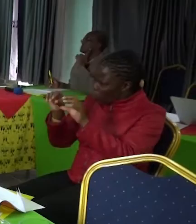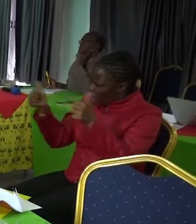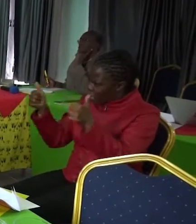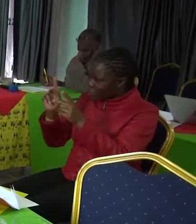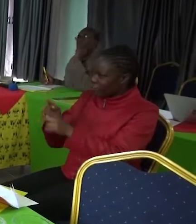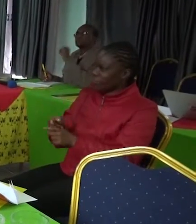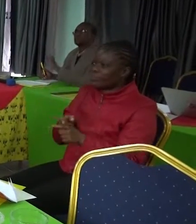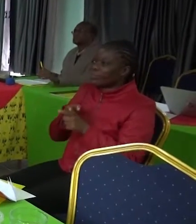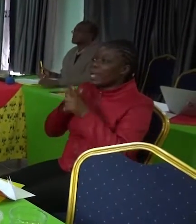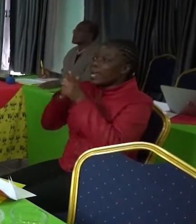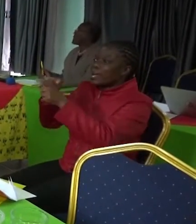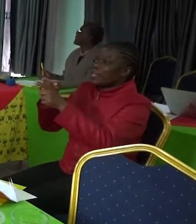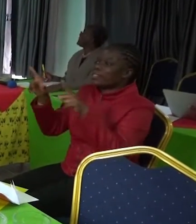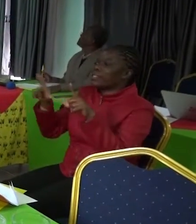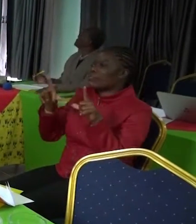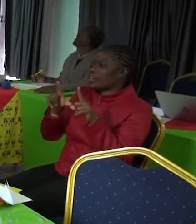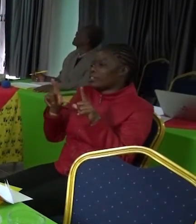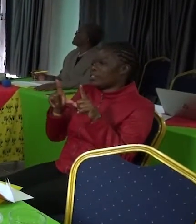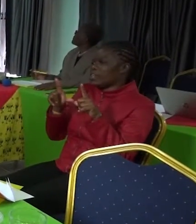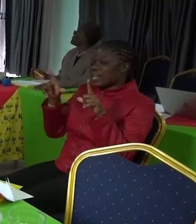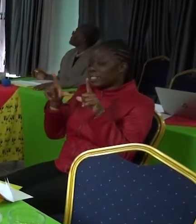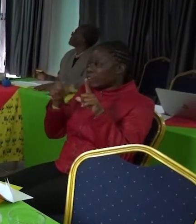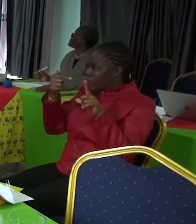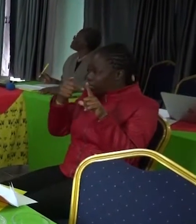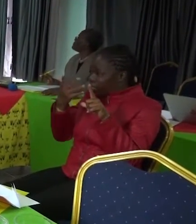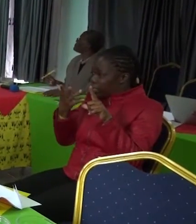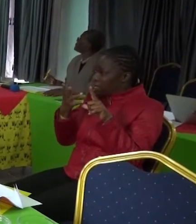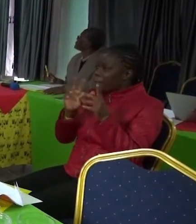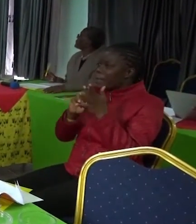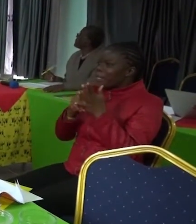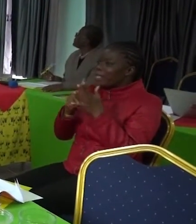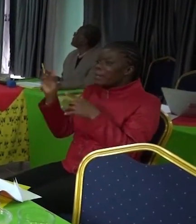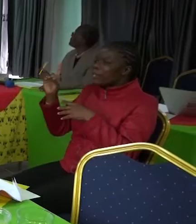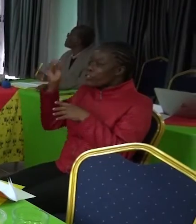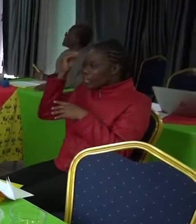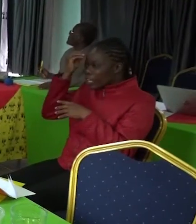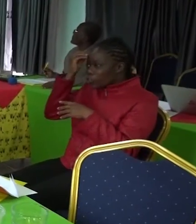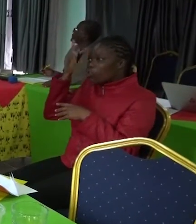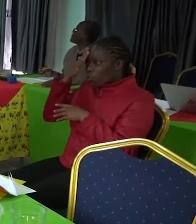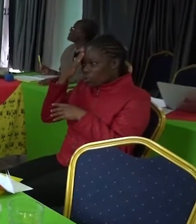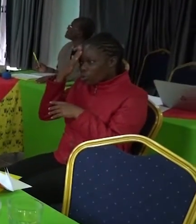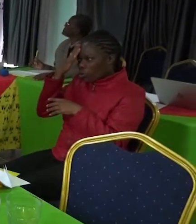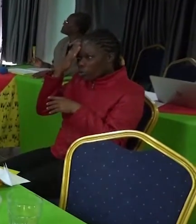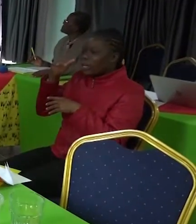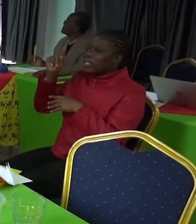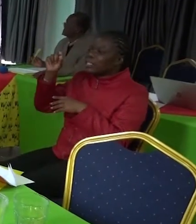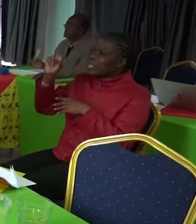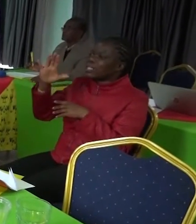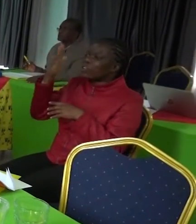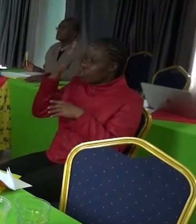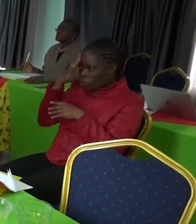award. And that certificate is recognized by the Ministry of Education, the TSC, and everybody